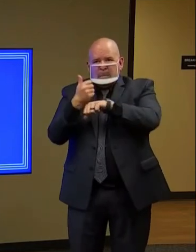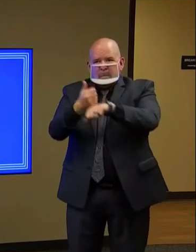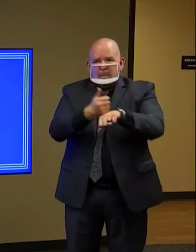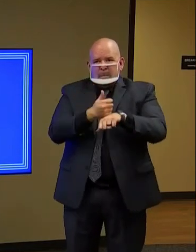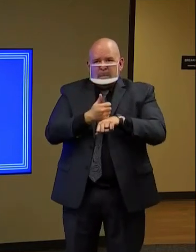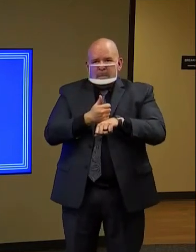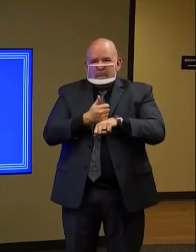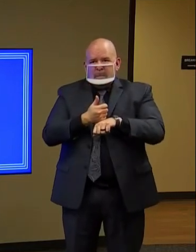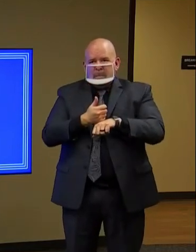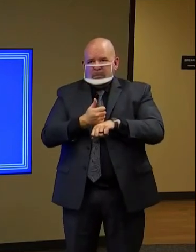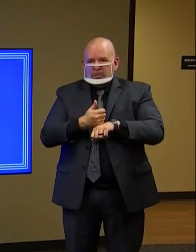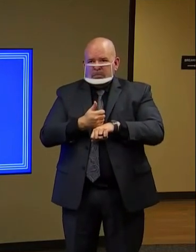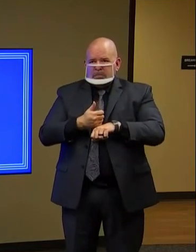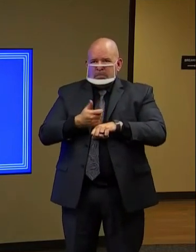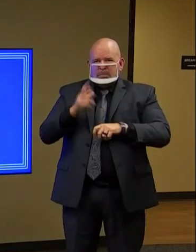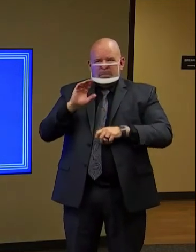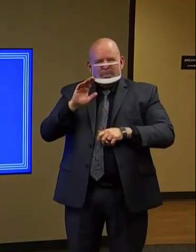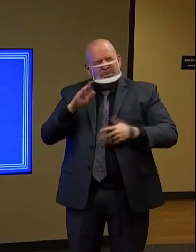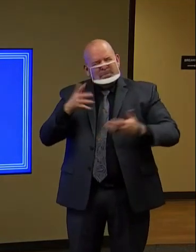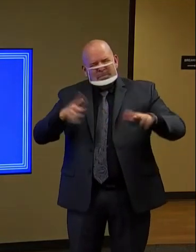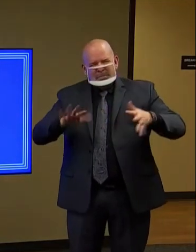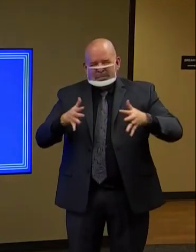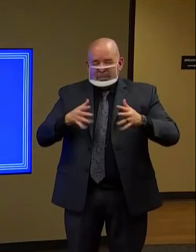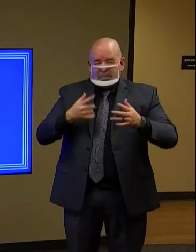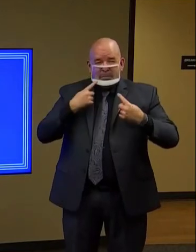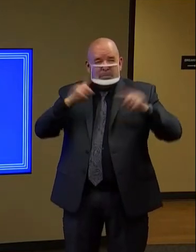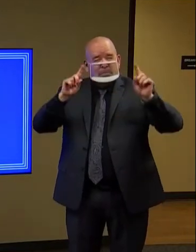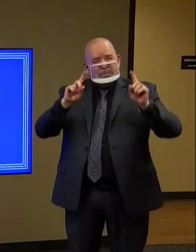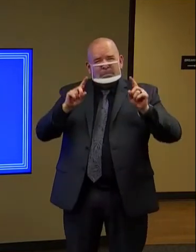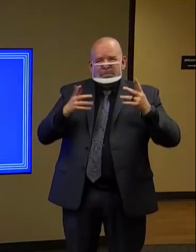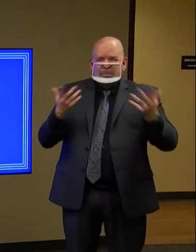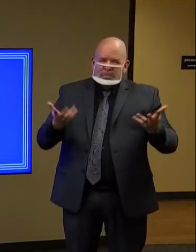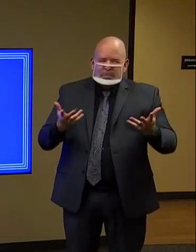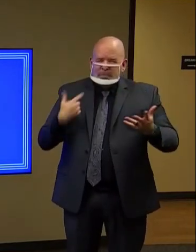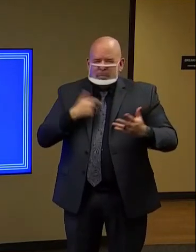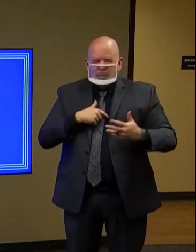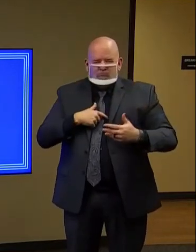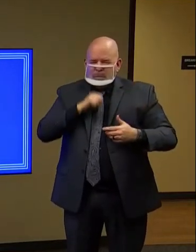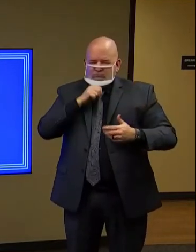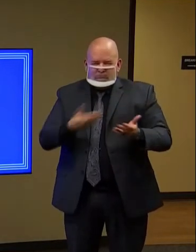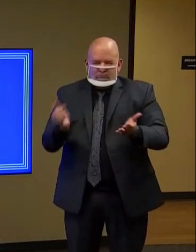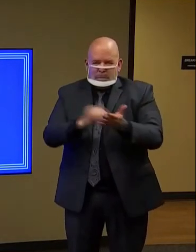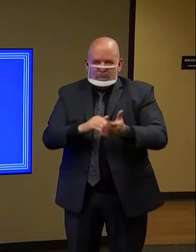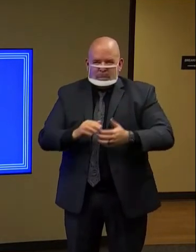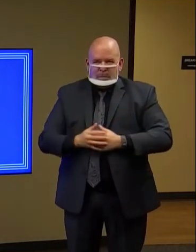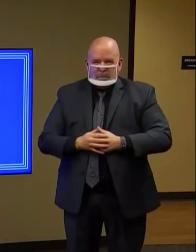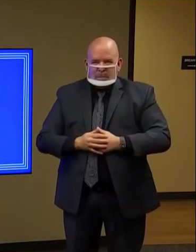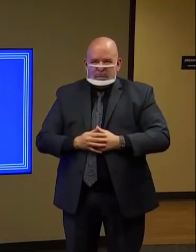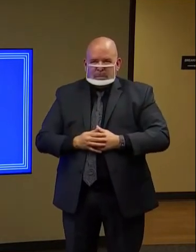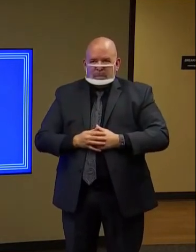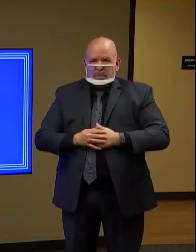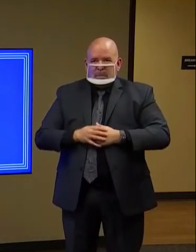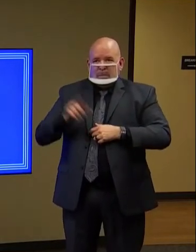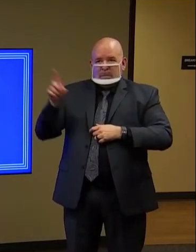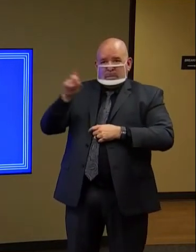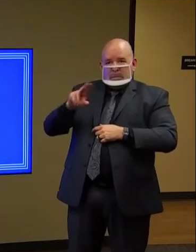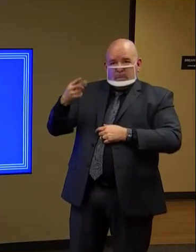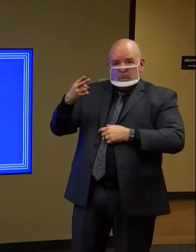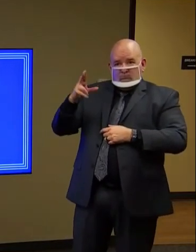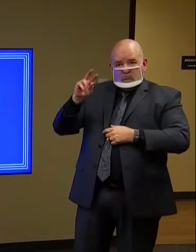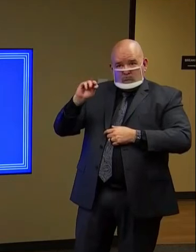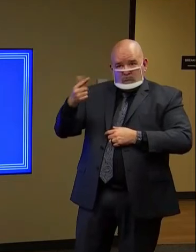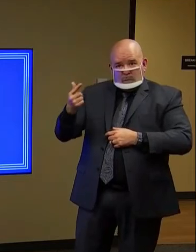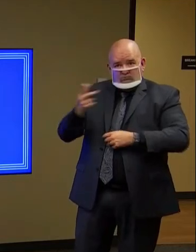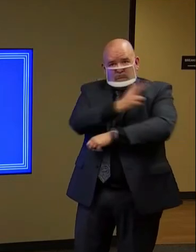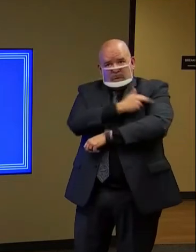probably won't be trying that here. What Phil was talking about a moment ago with hospital plans, I'll